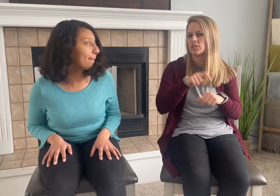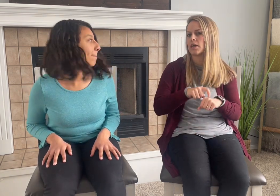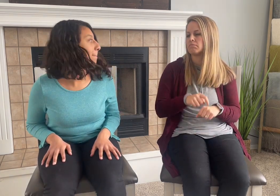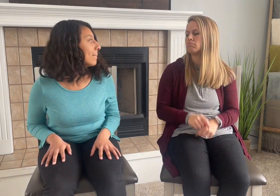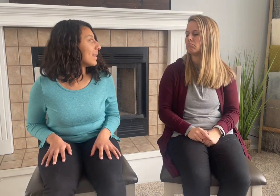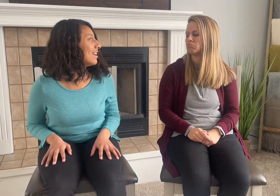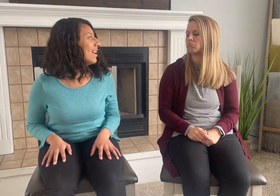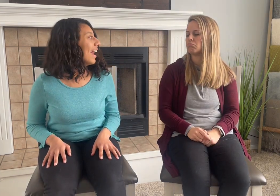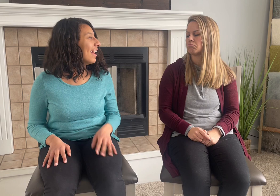time.